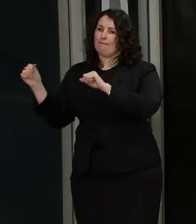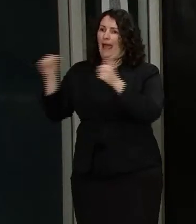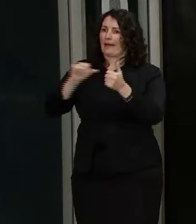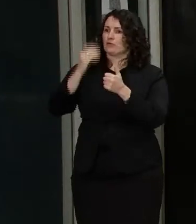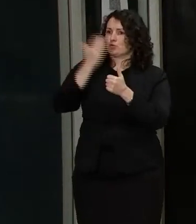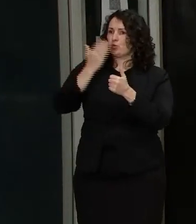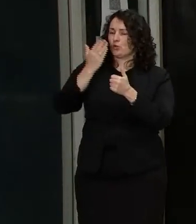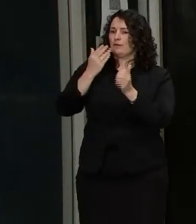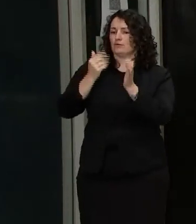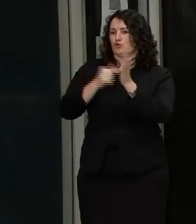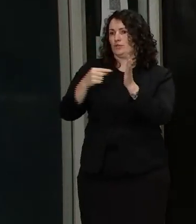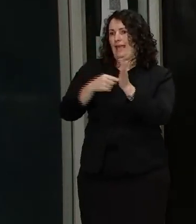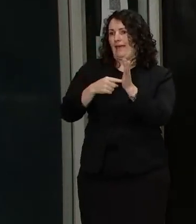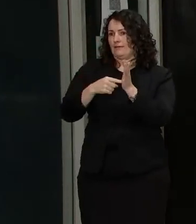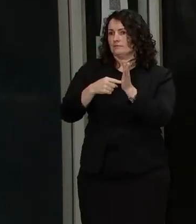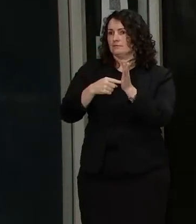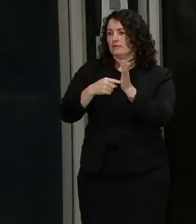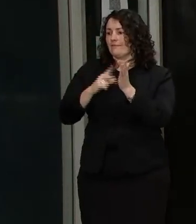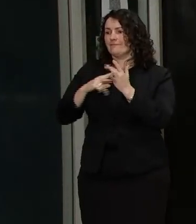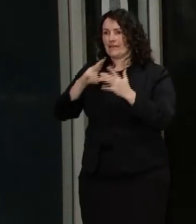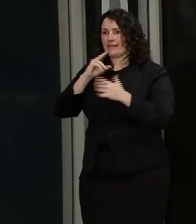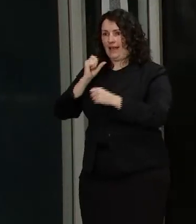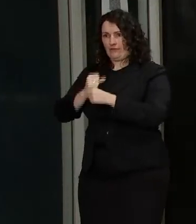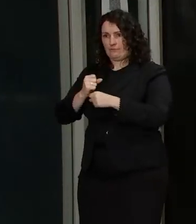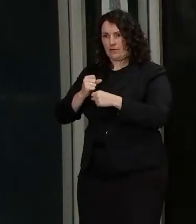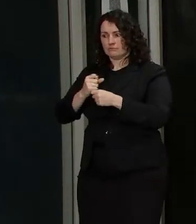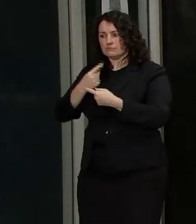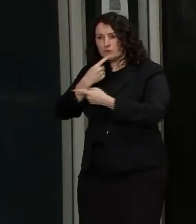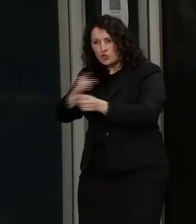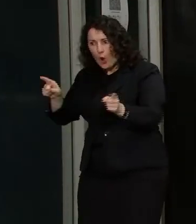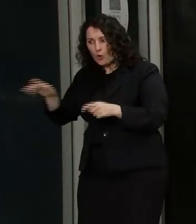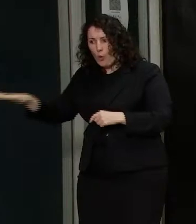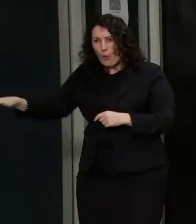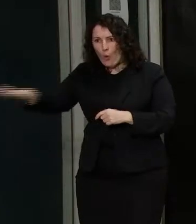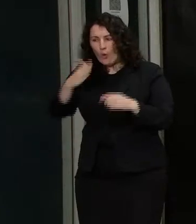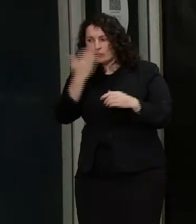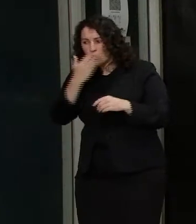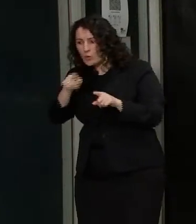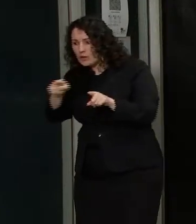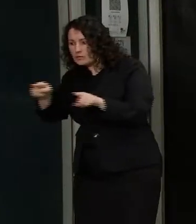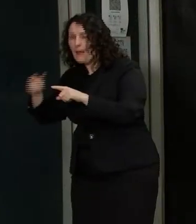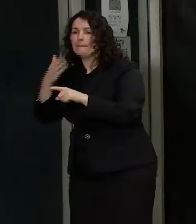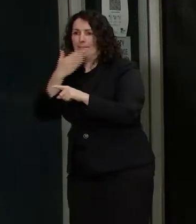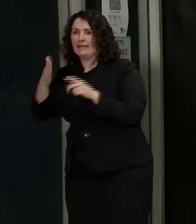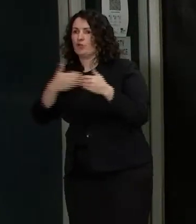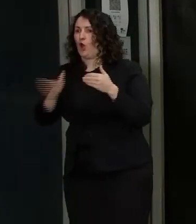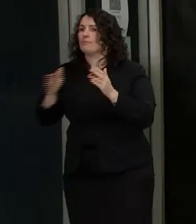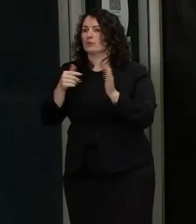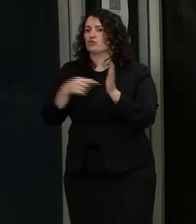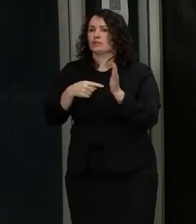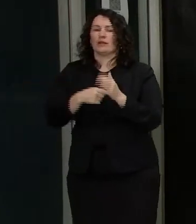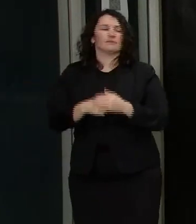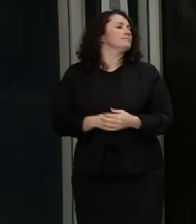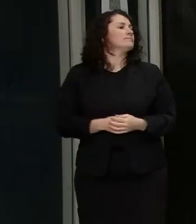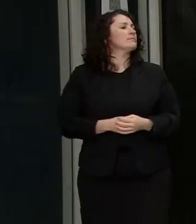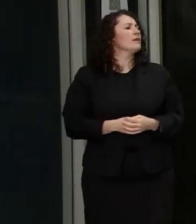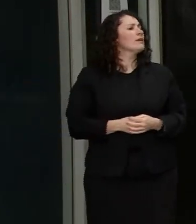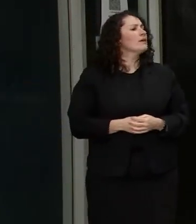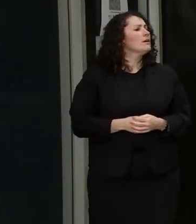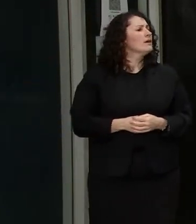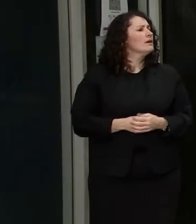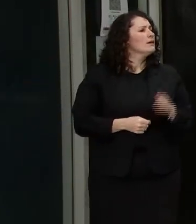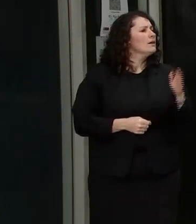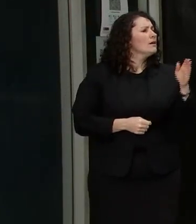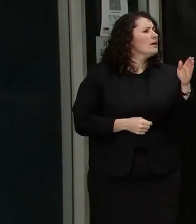very clear to schools that if you can move any planned curriculum day, you should. just one more from me. There was reports today that an